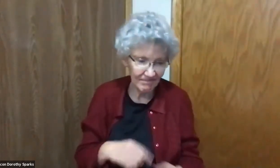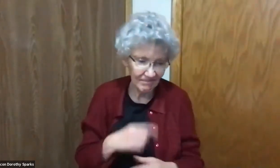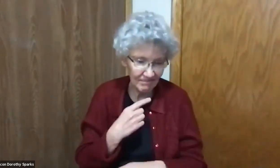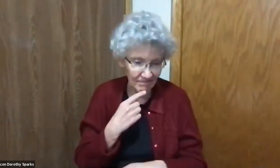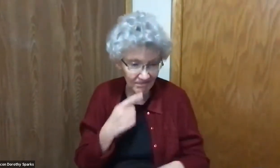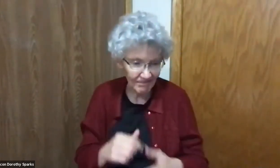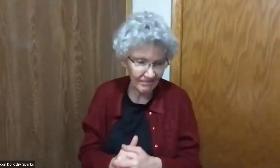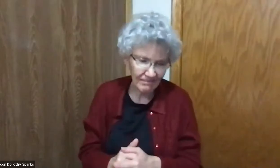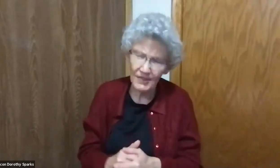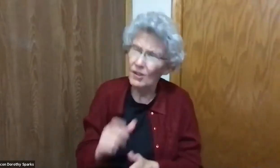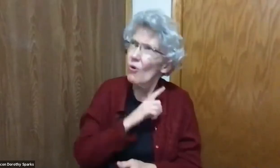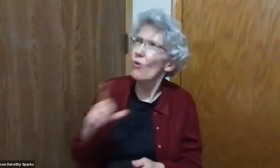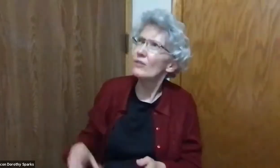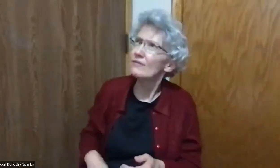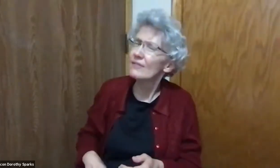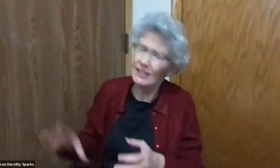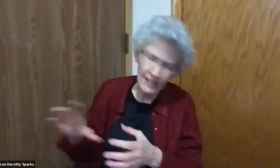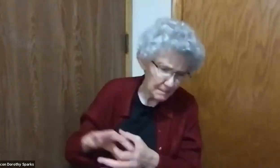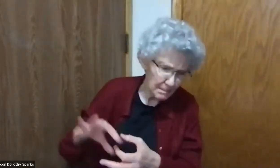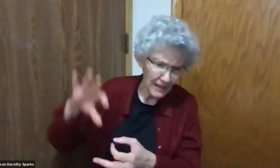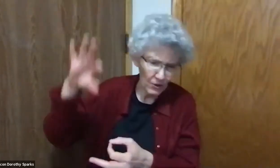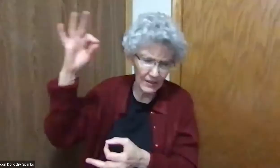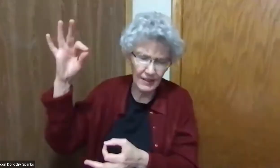He opened it up and read.